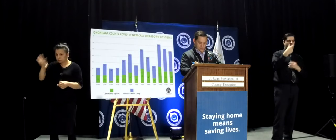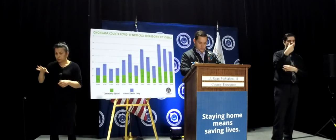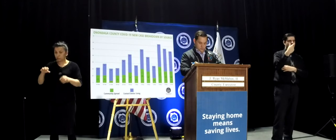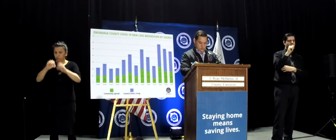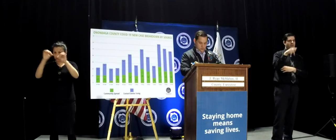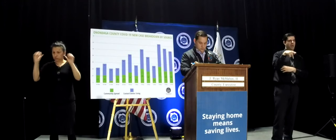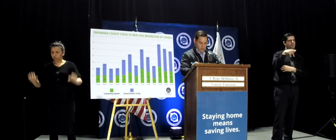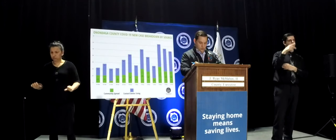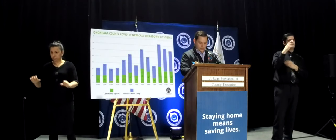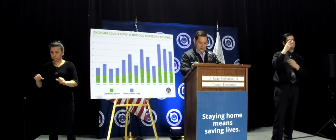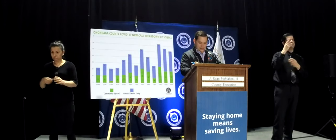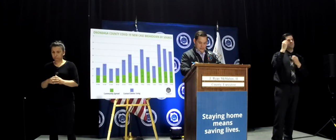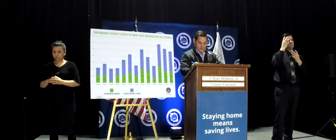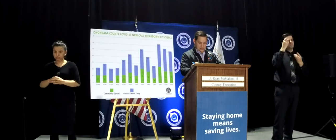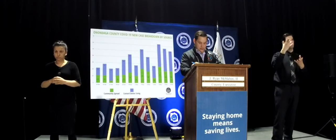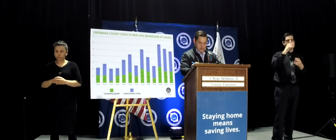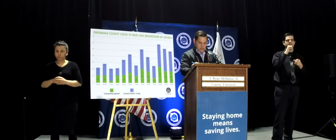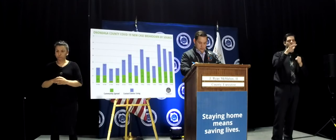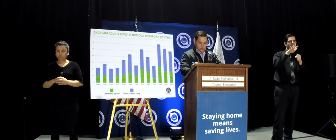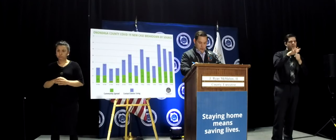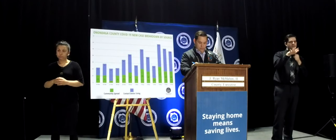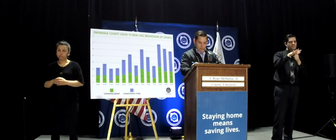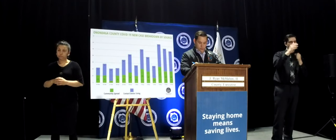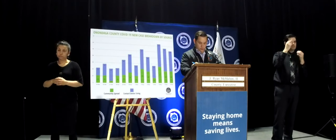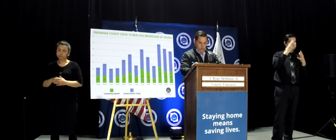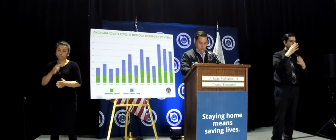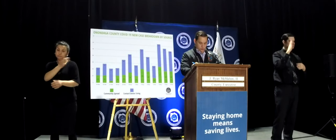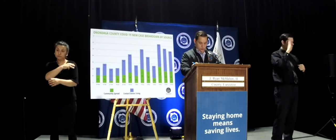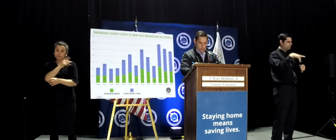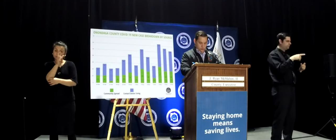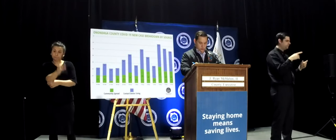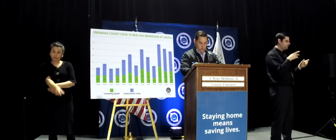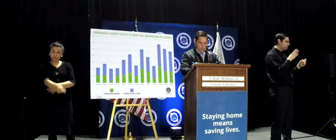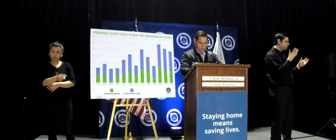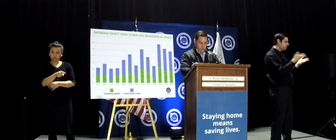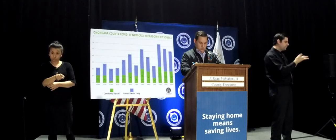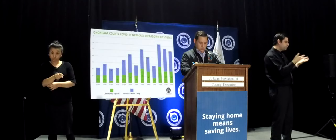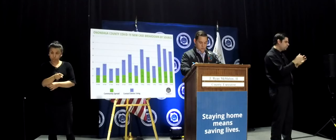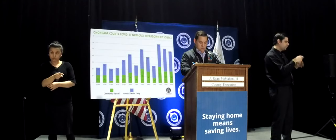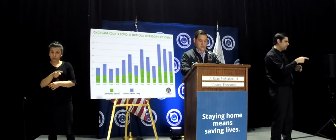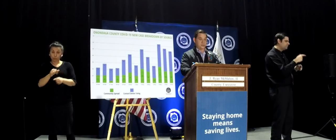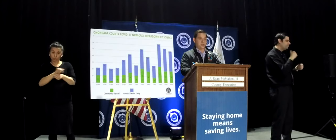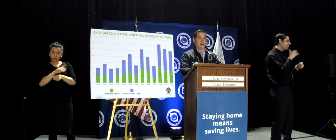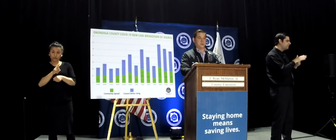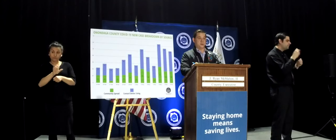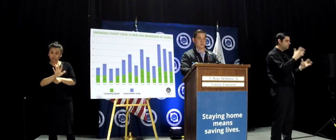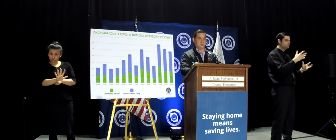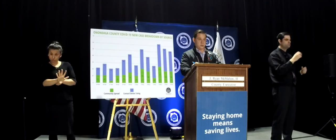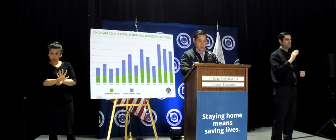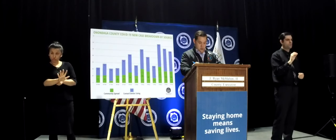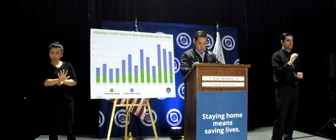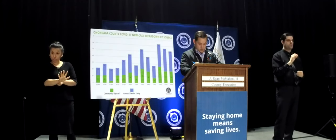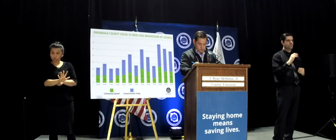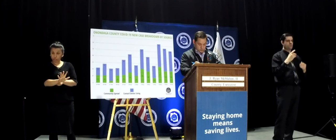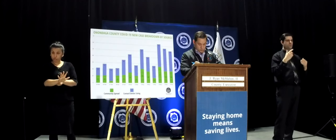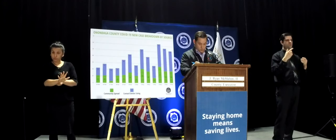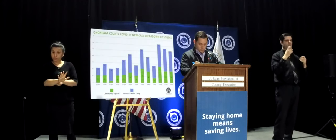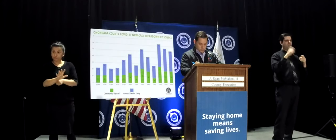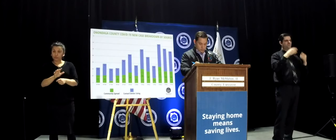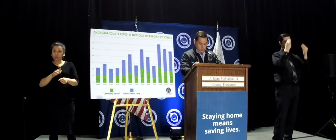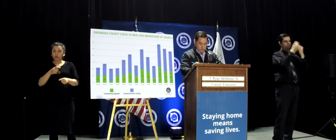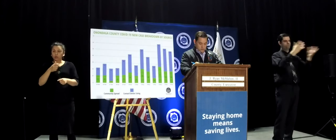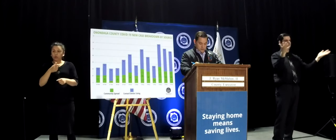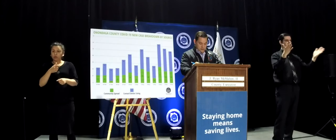Positive COVID-19 shopper who was busy shopping.